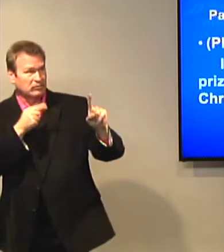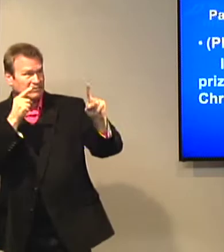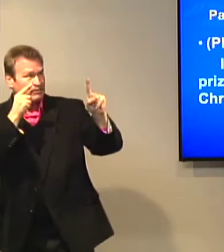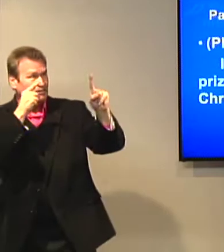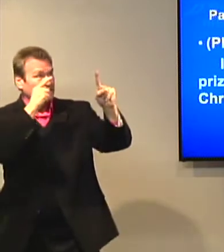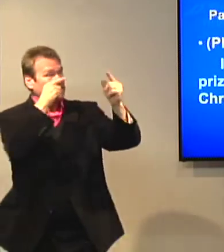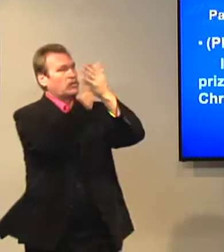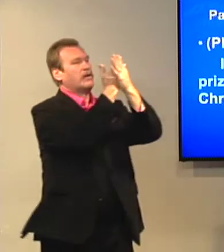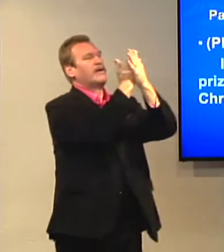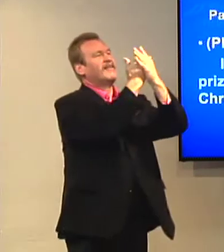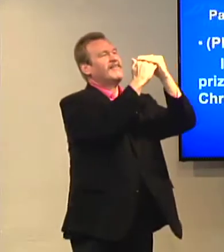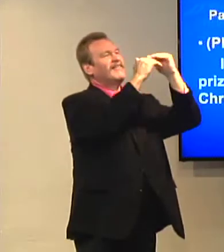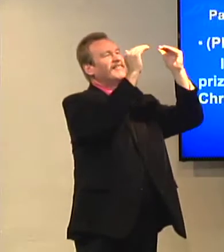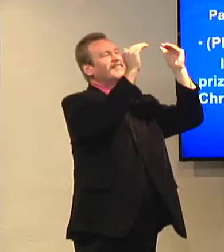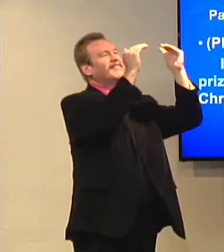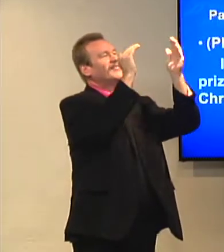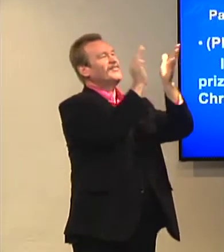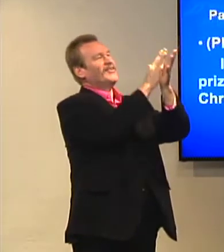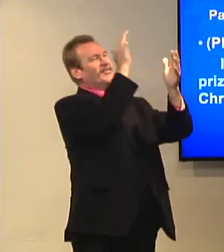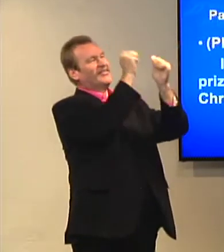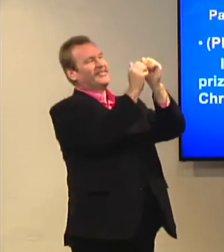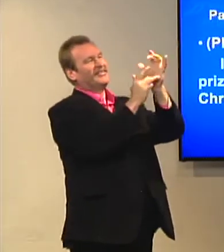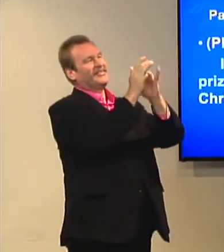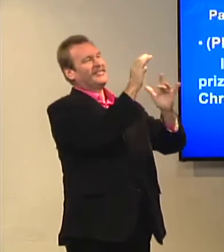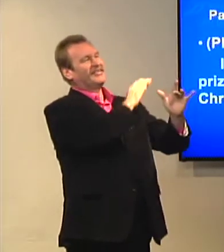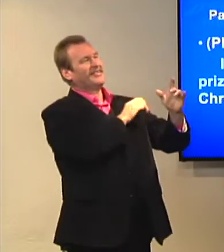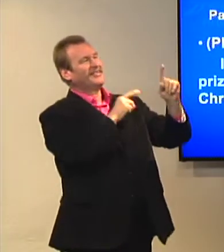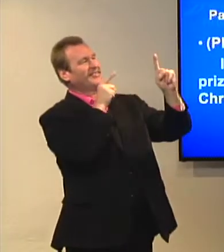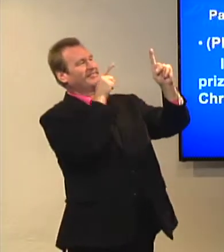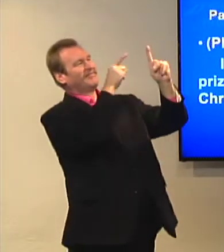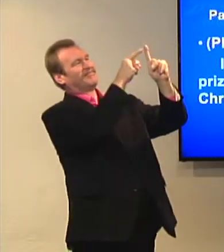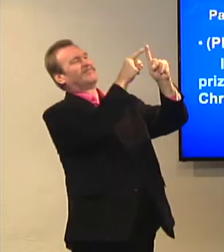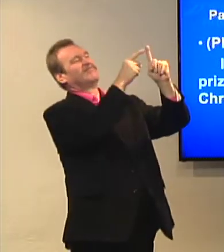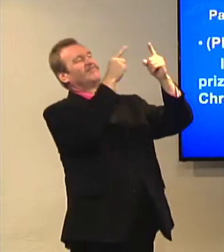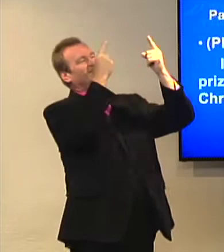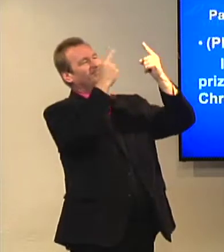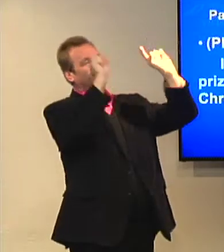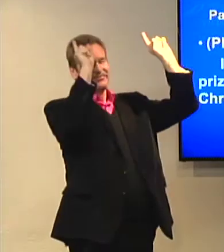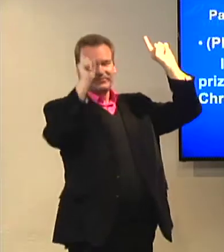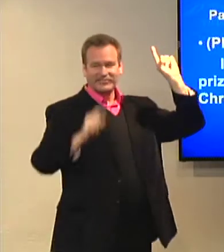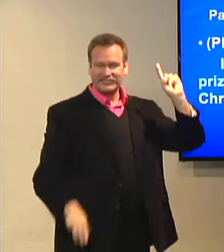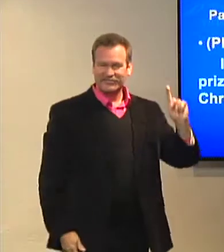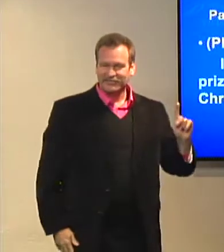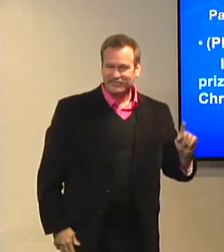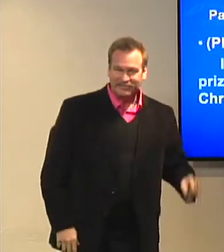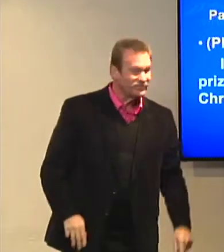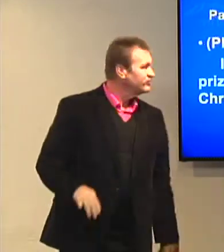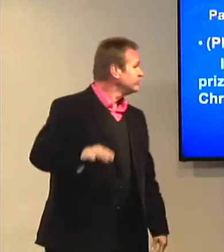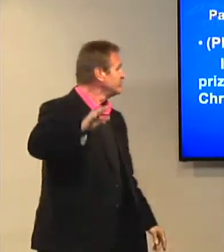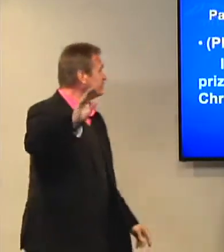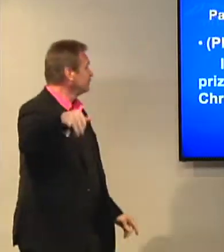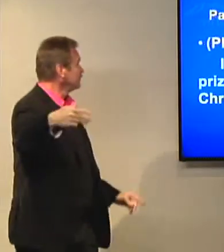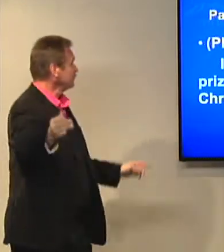things, hard times could come. But arriving in heaven, being glorified with Jesus Christ, wow, that's a far